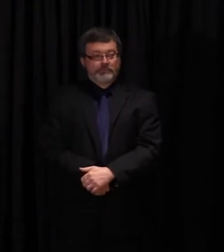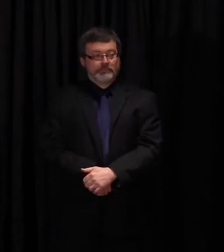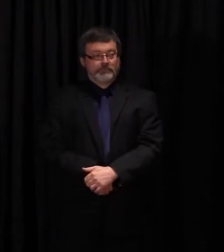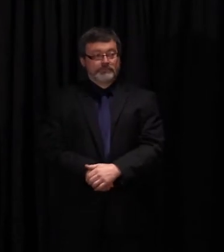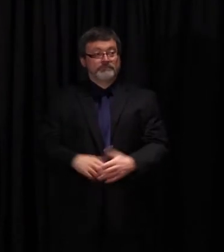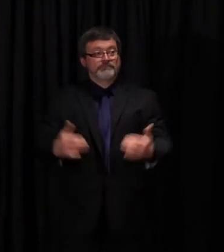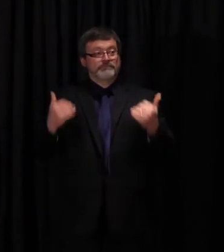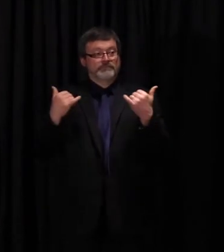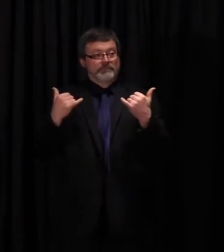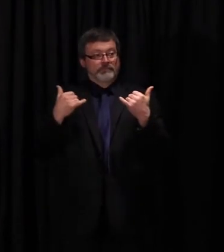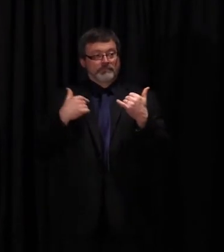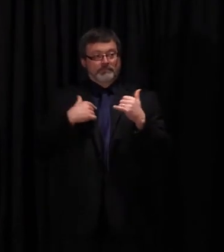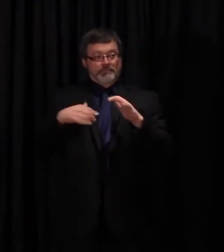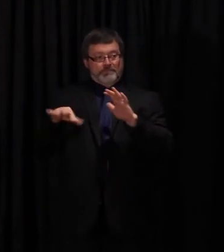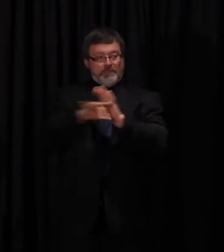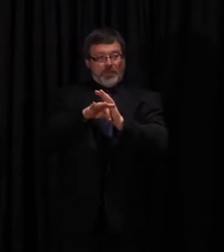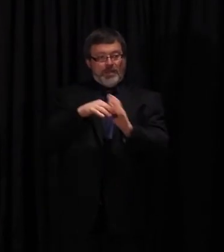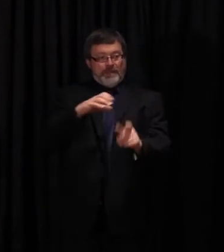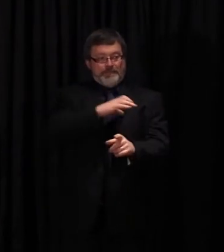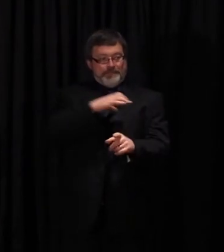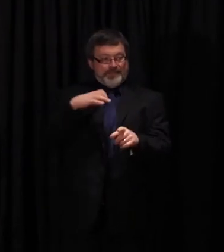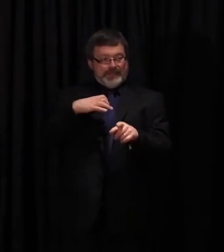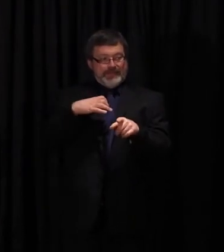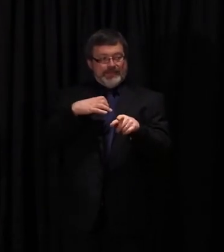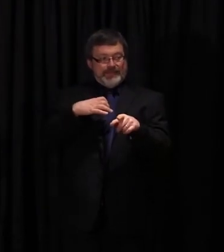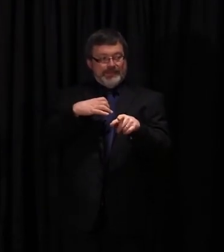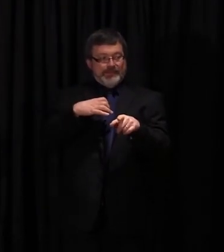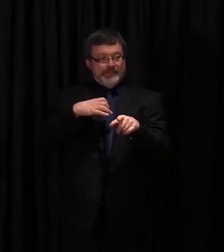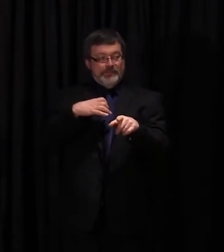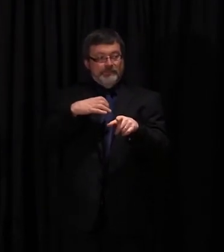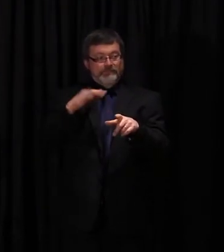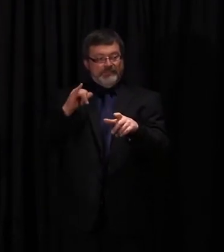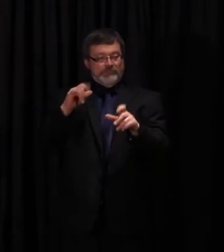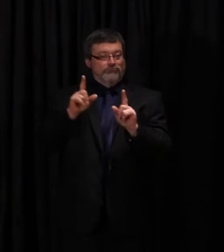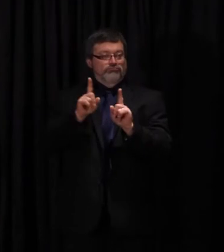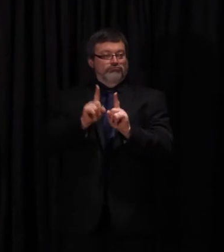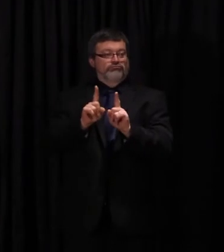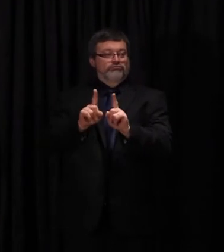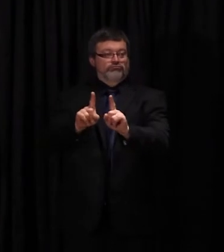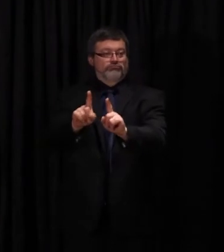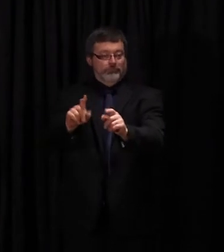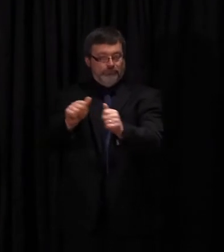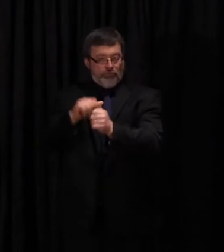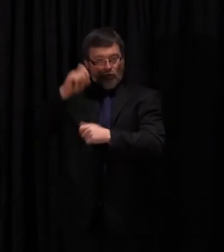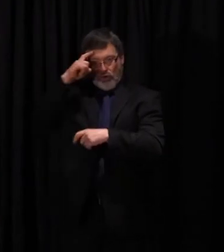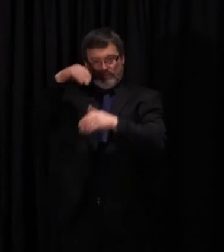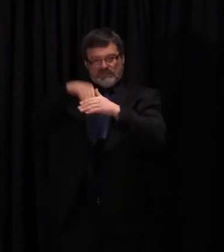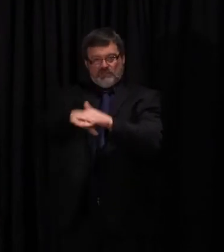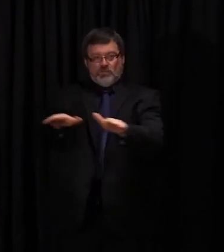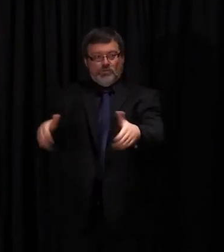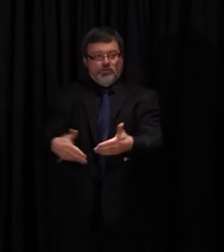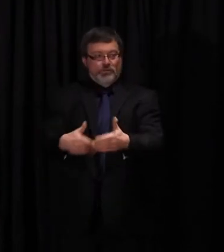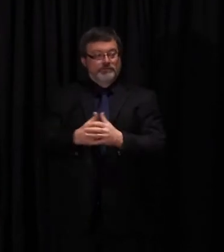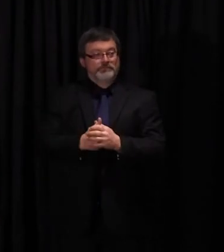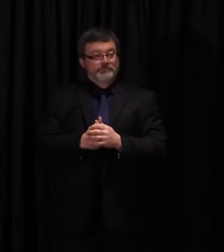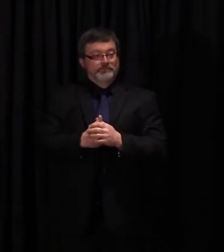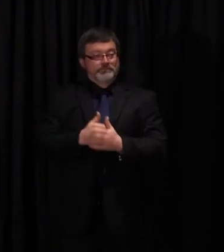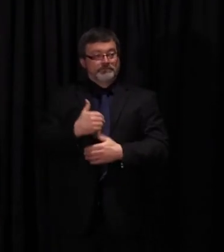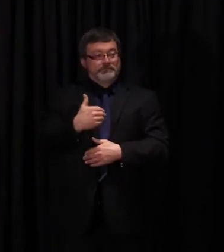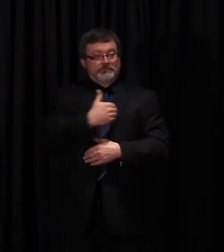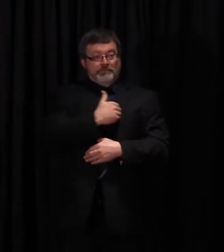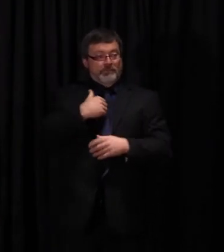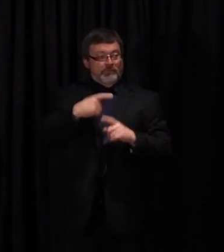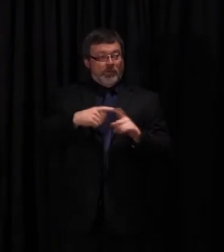appoint a committee to escort the governor into the chamber. The member from Brattleboro,